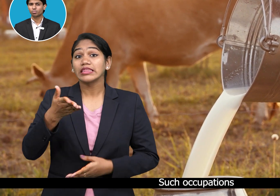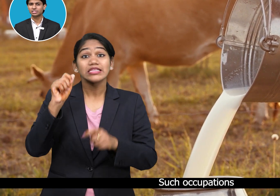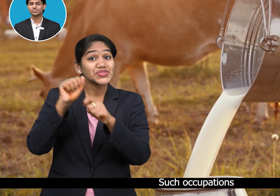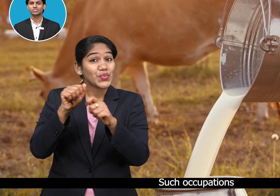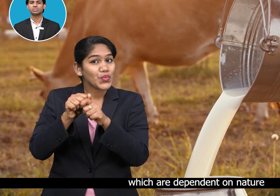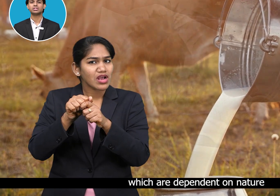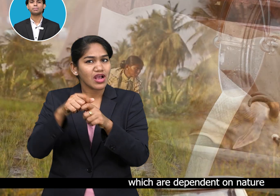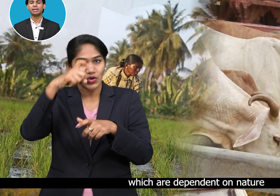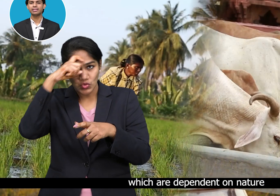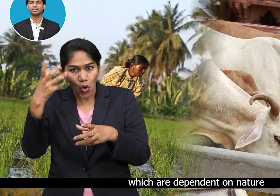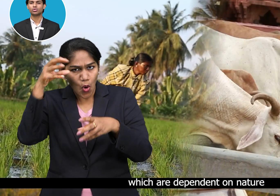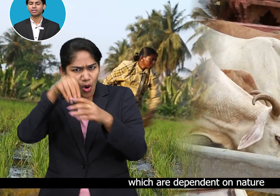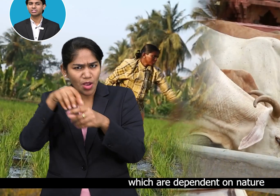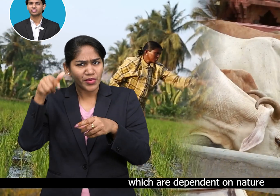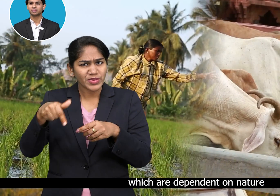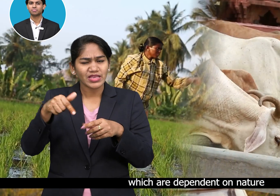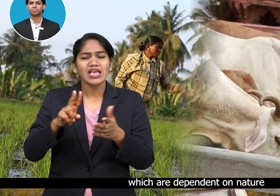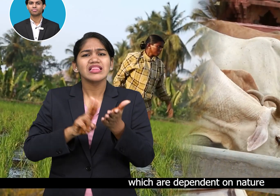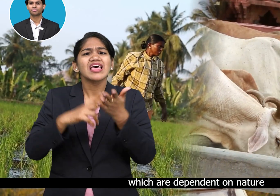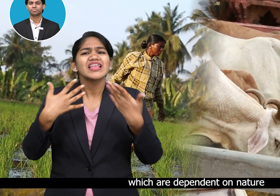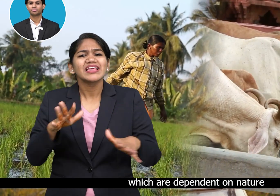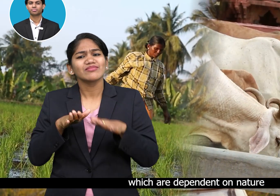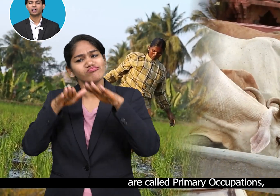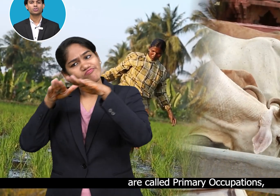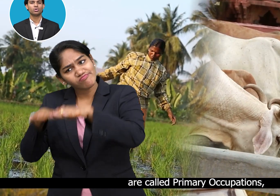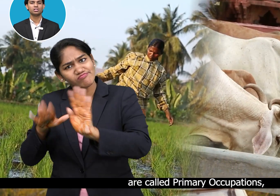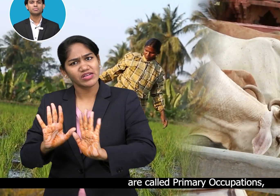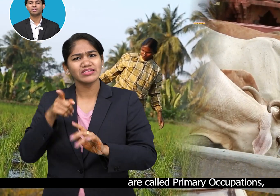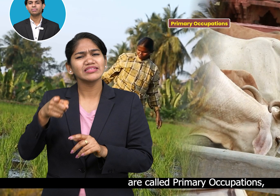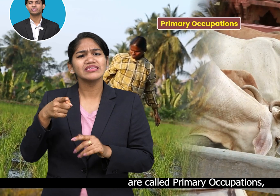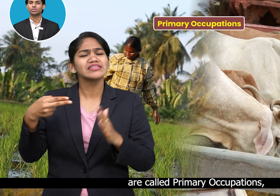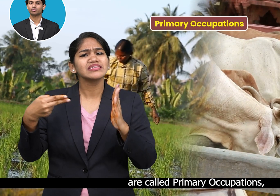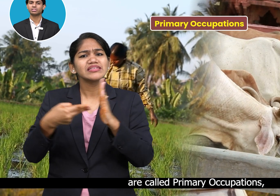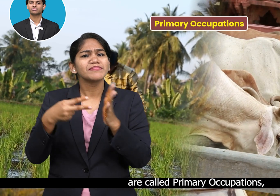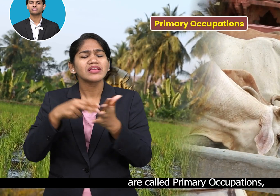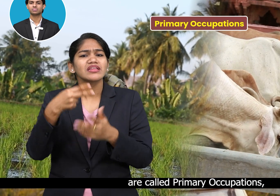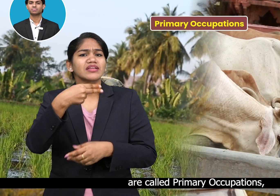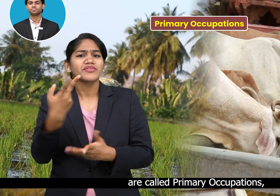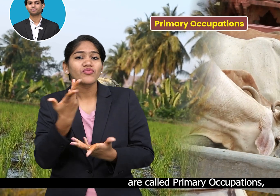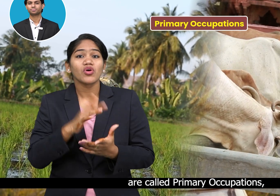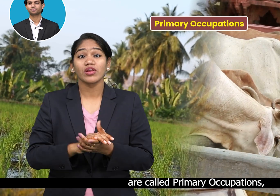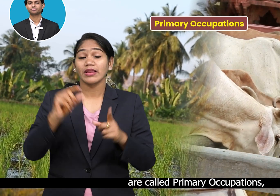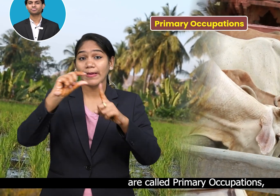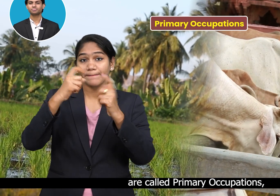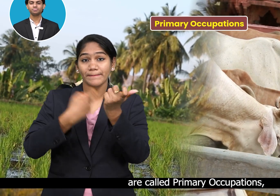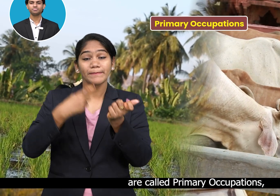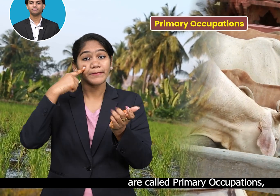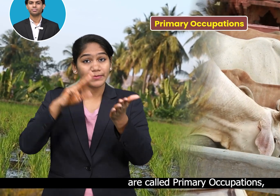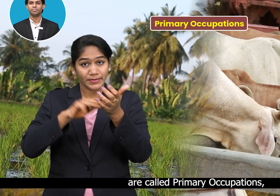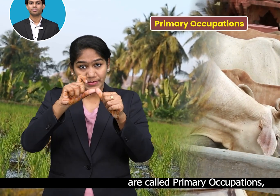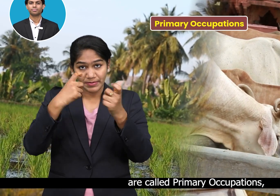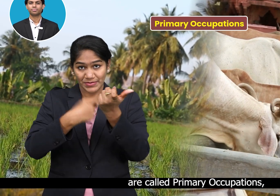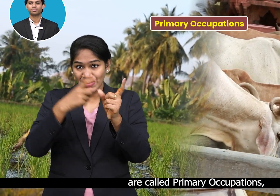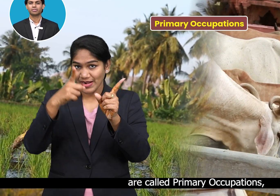Such occupations which are dependent on nature are called primary occupations.